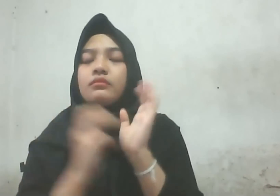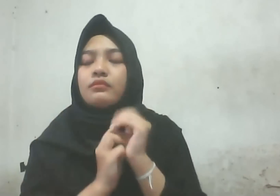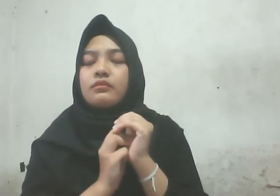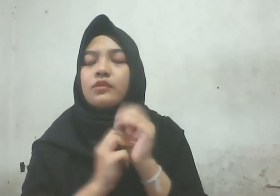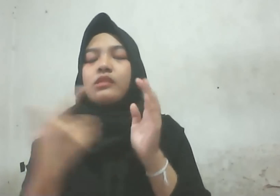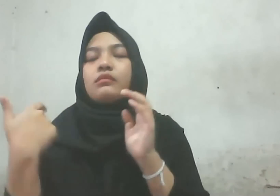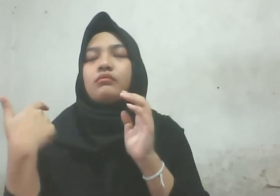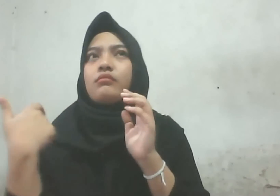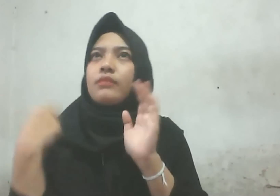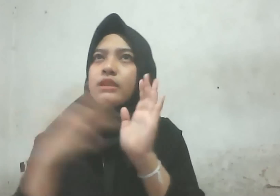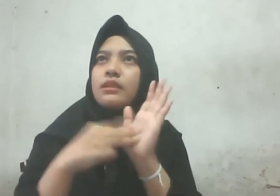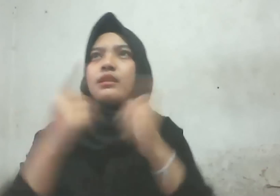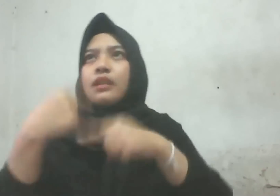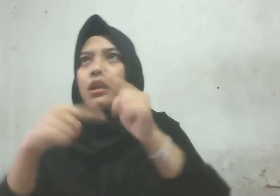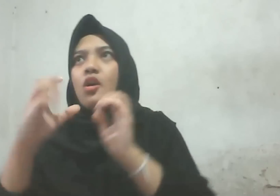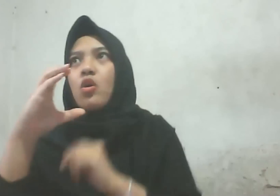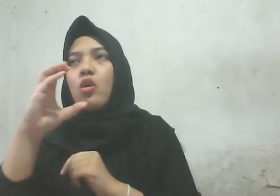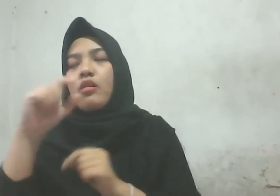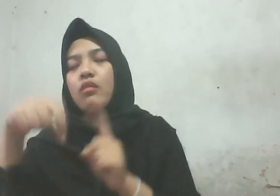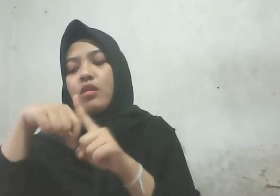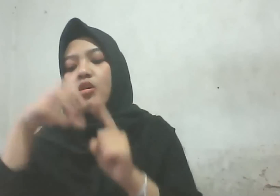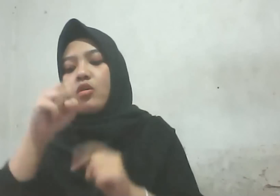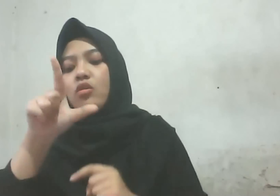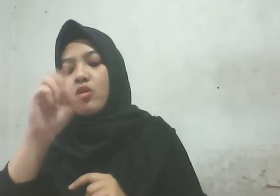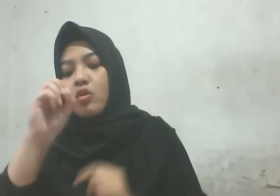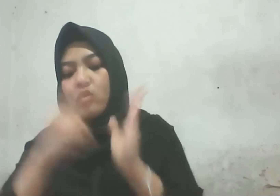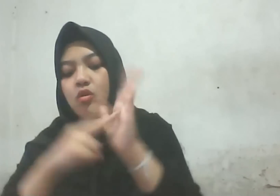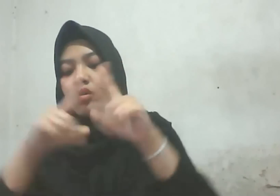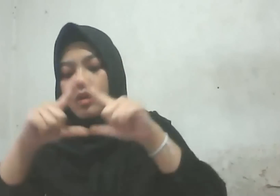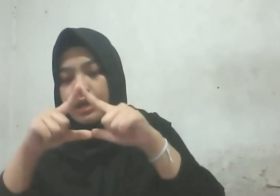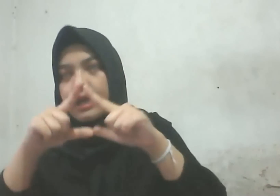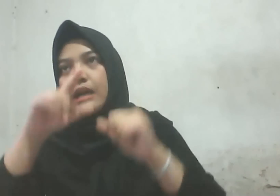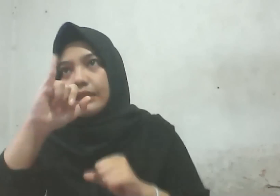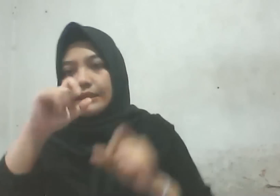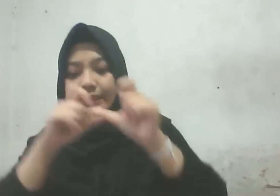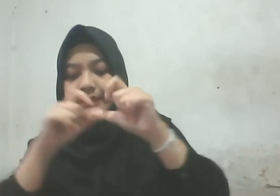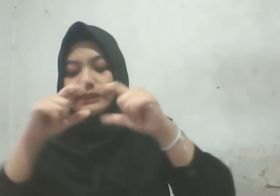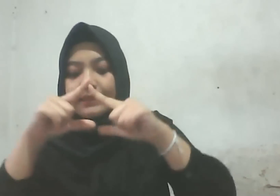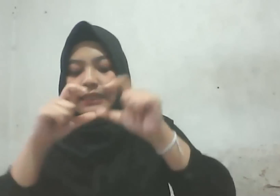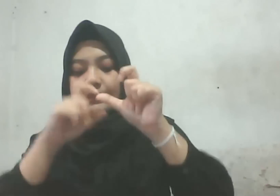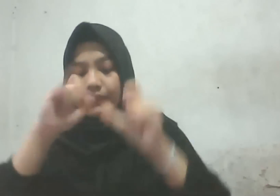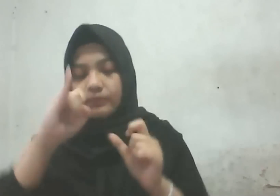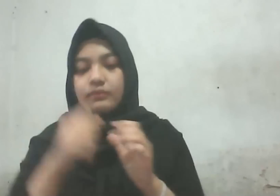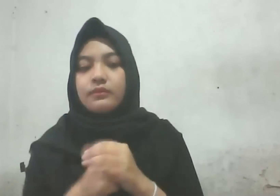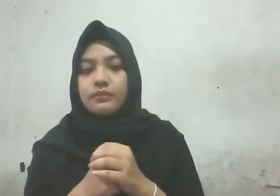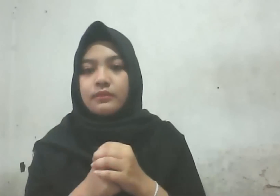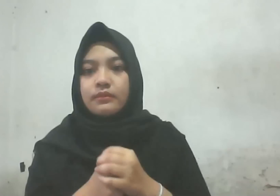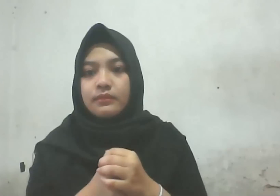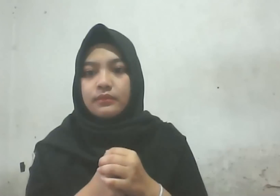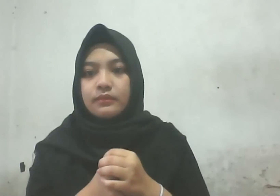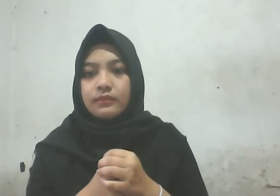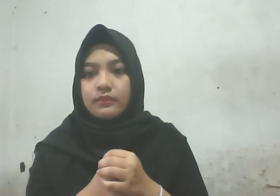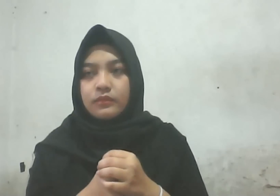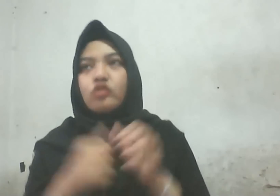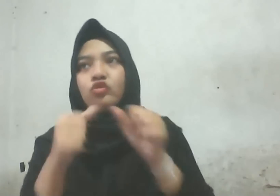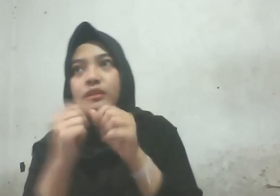colonization. We have to be very wary of that. And secondly, as you've demonstrated here with your reference to Islam